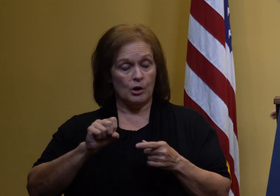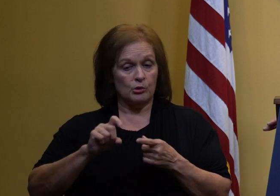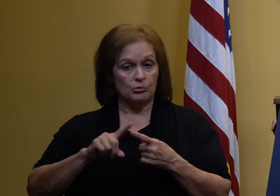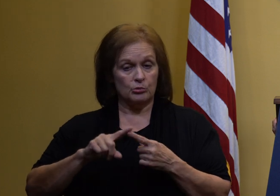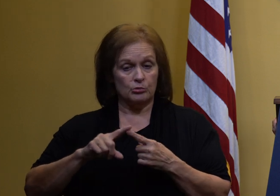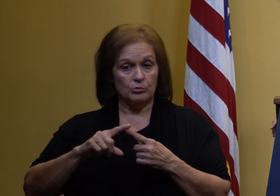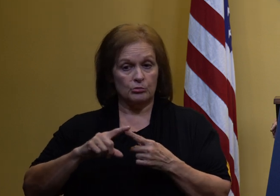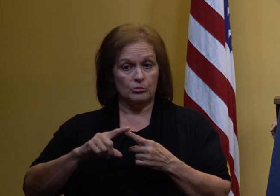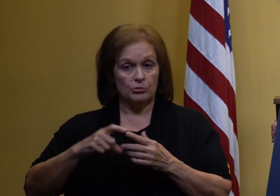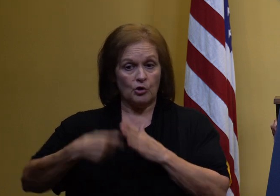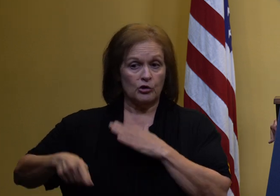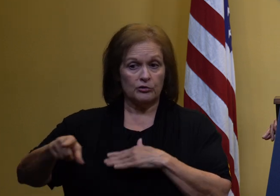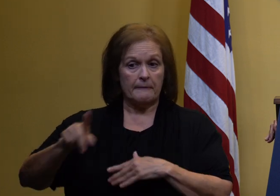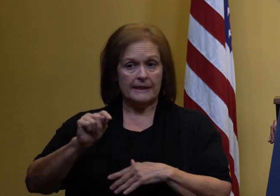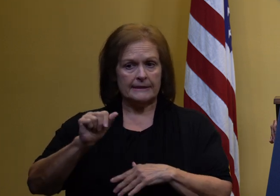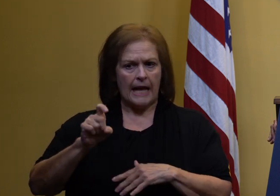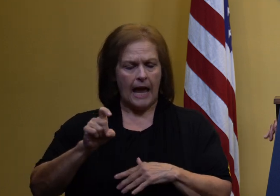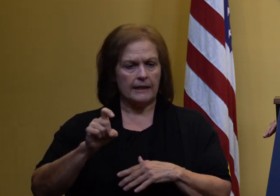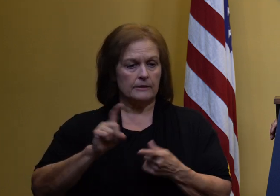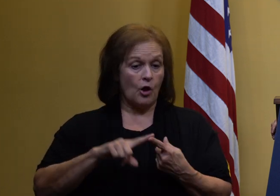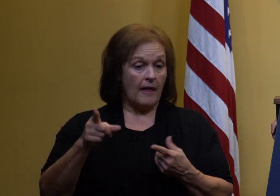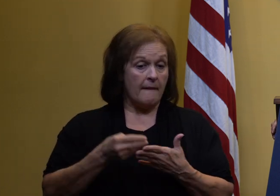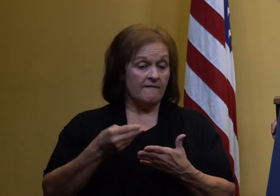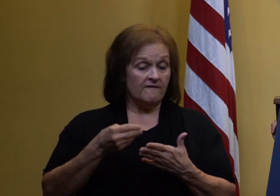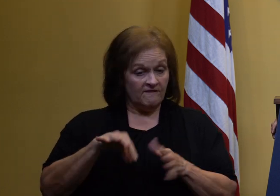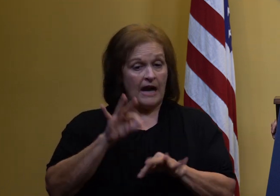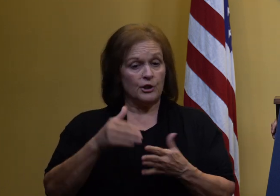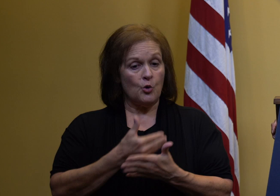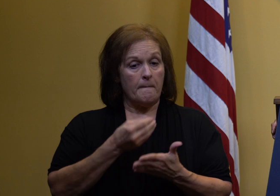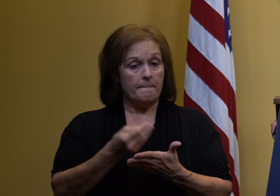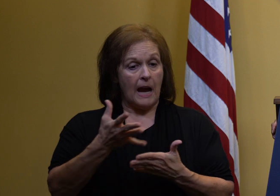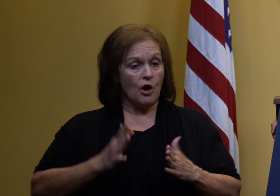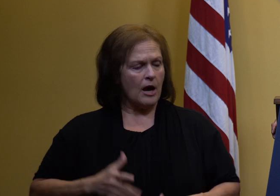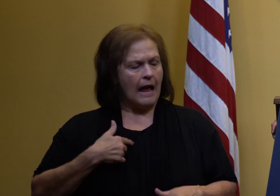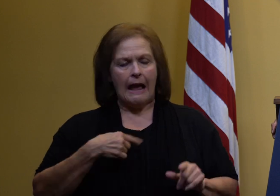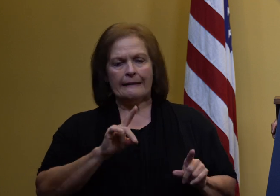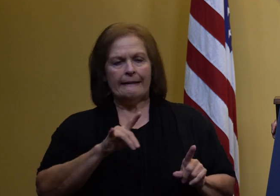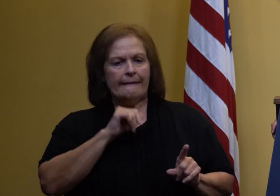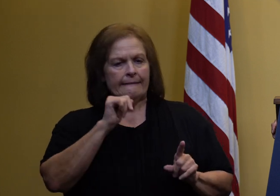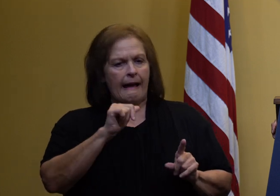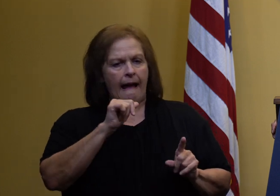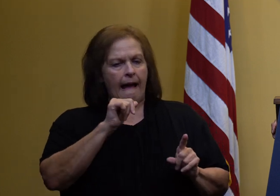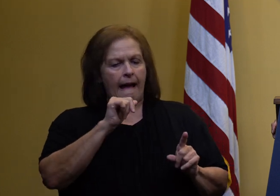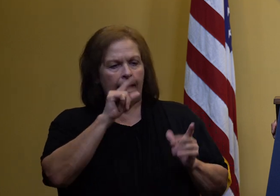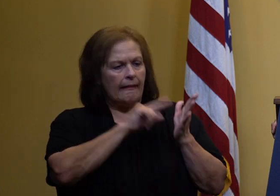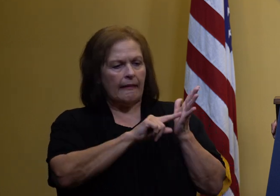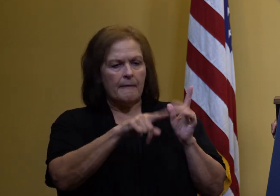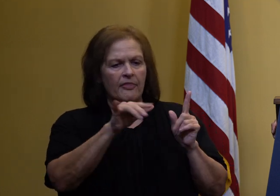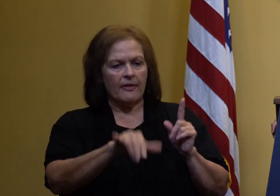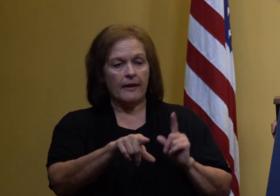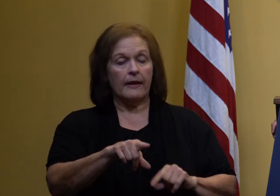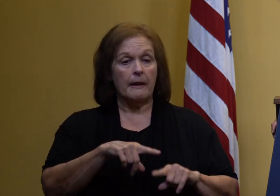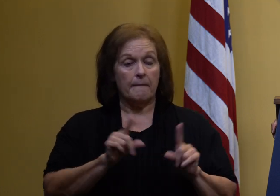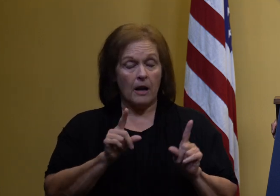them as they find a new buyer. How is that process going? So I didn't check in on that before coming out here this morning, but